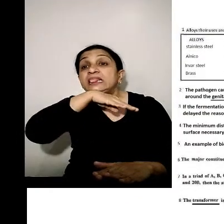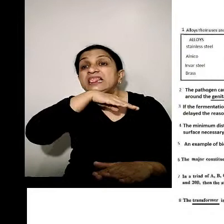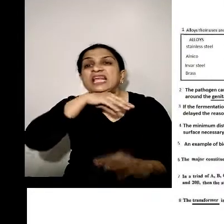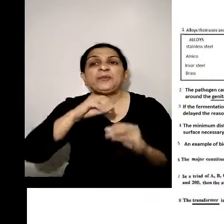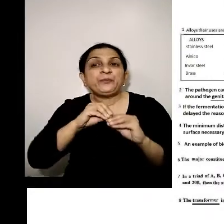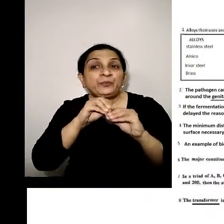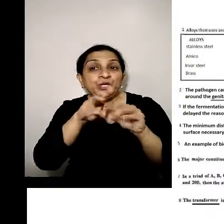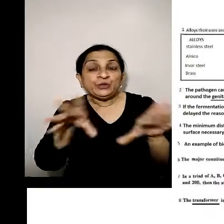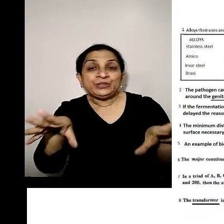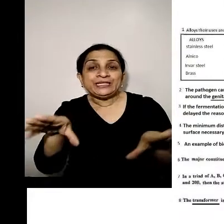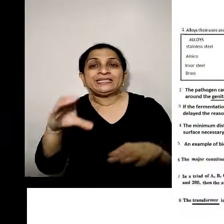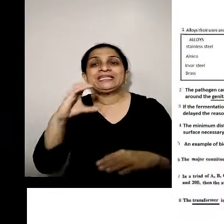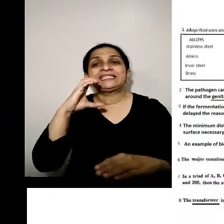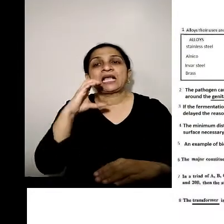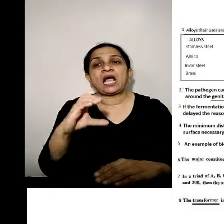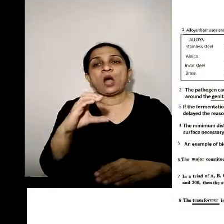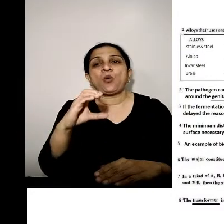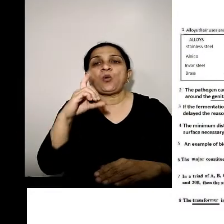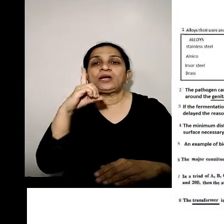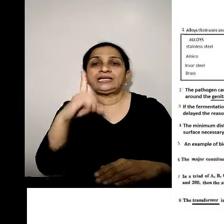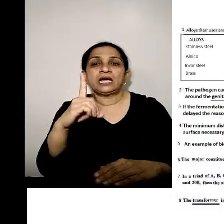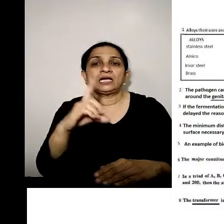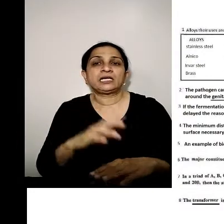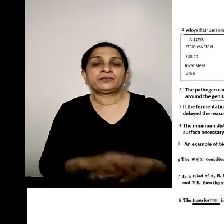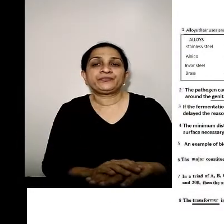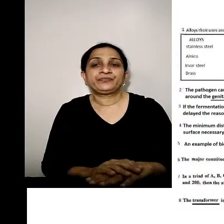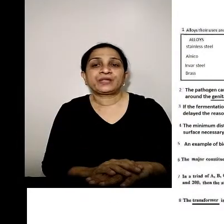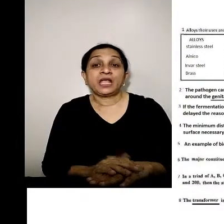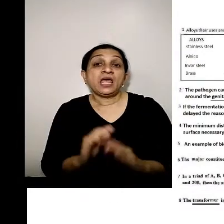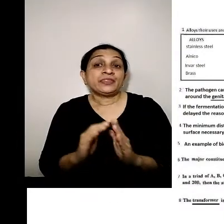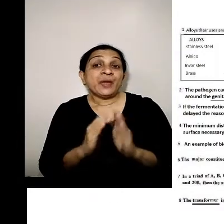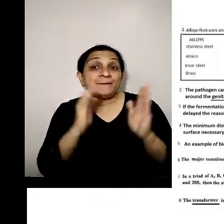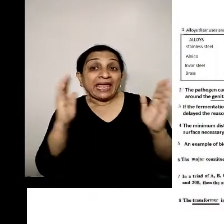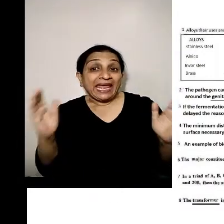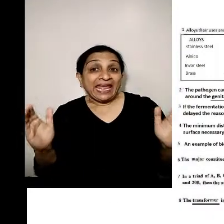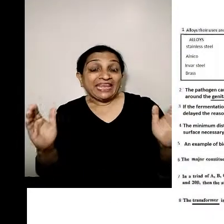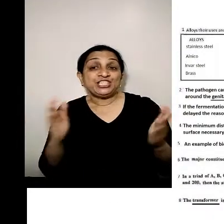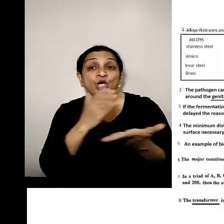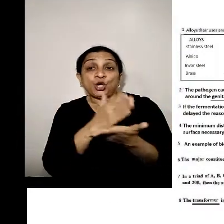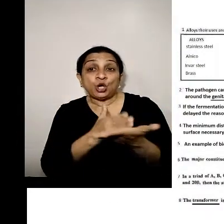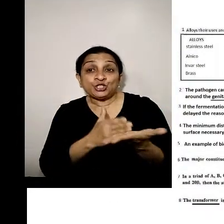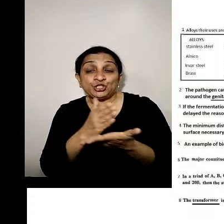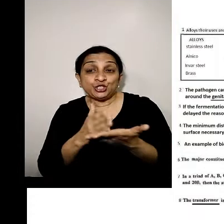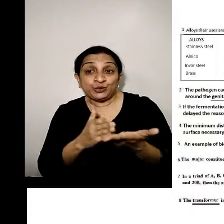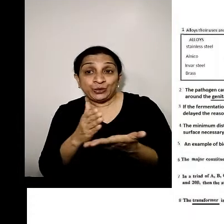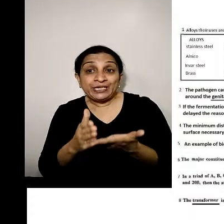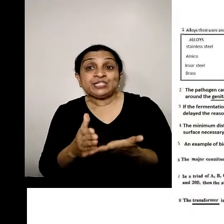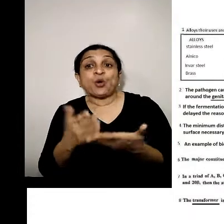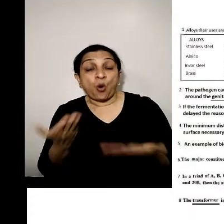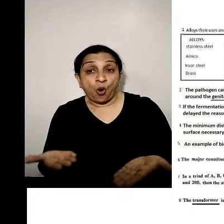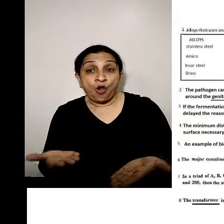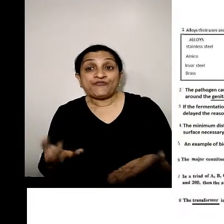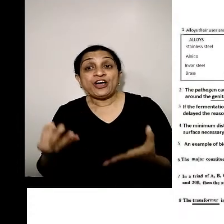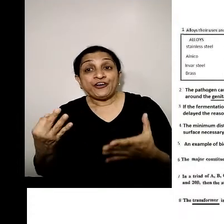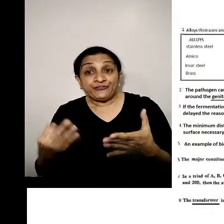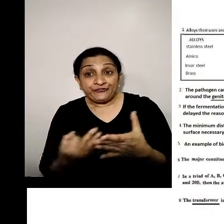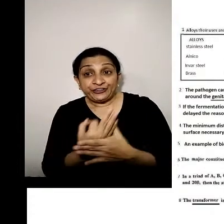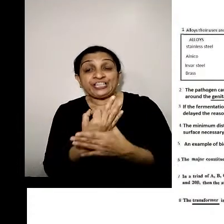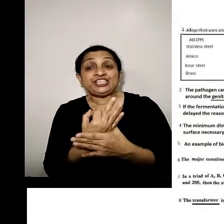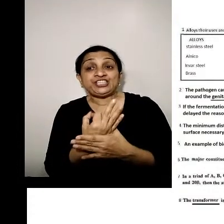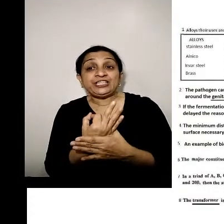biodegradable pollutant is cow dung. The major constituent